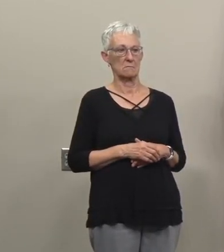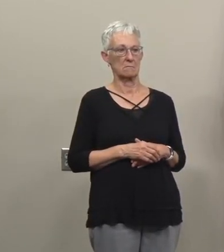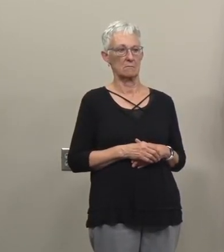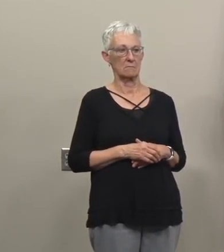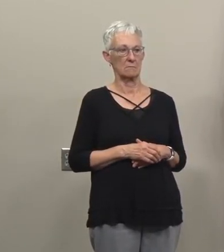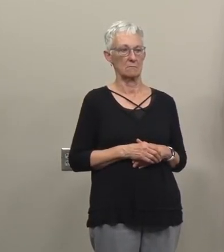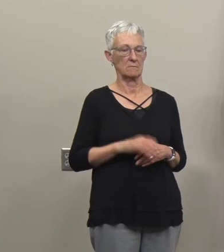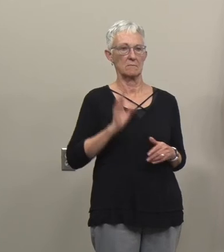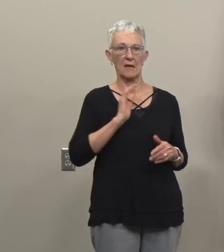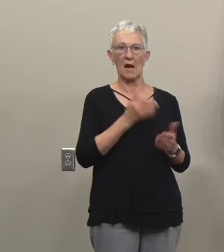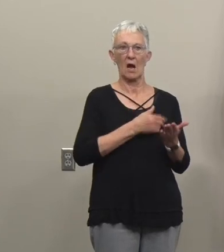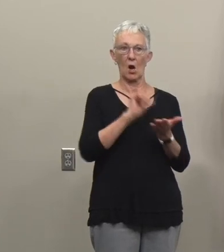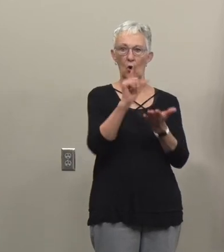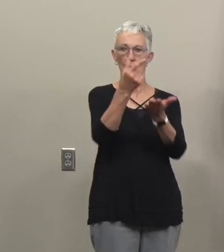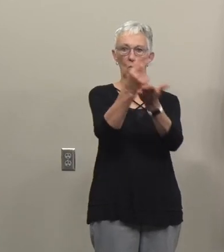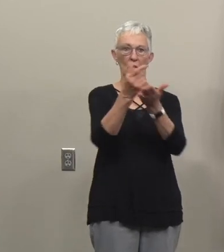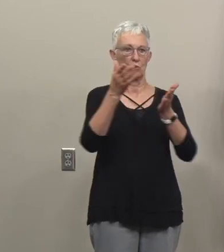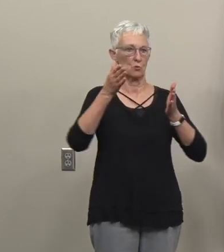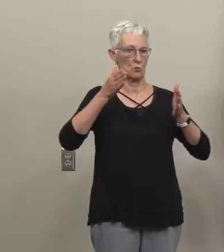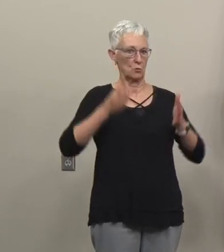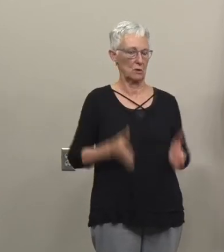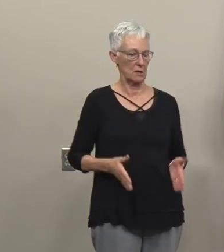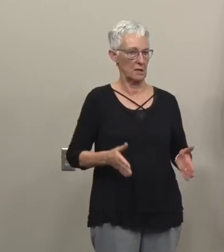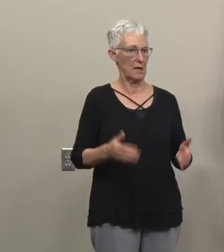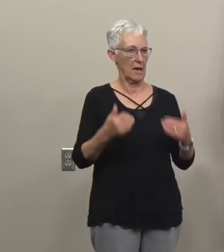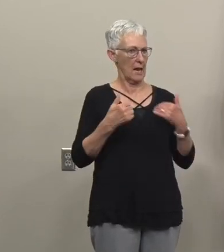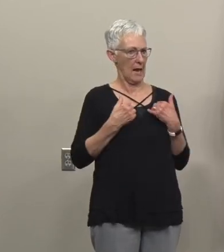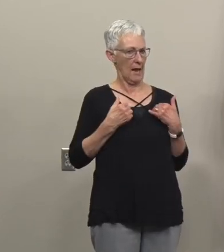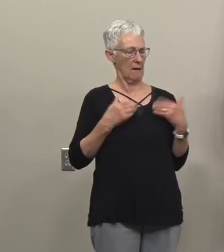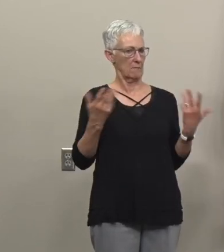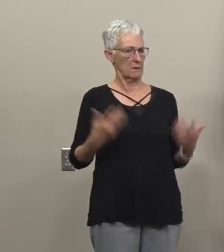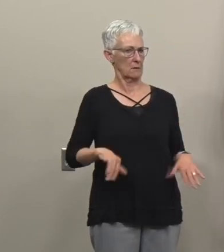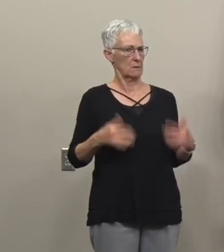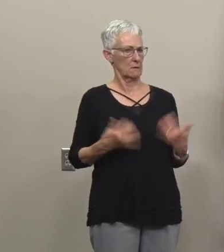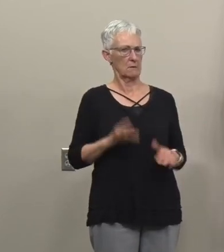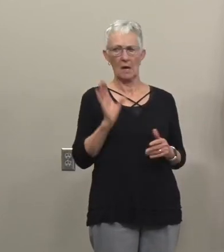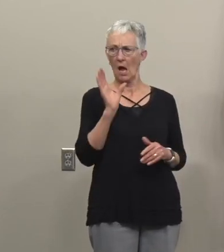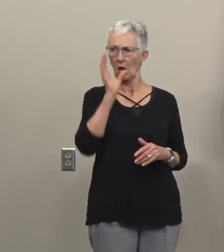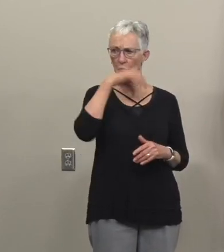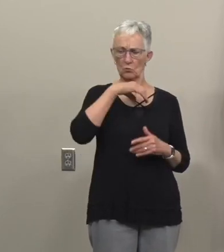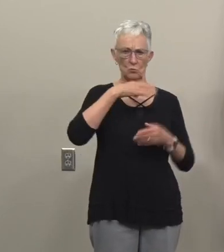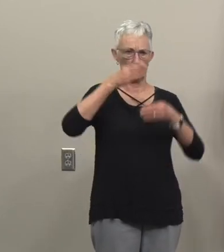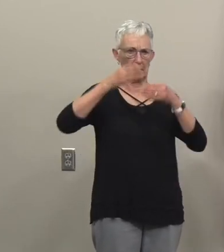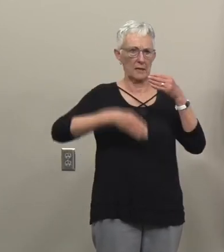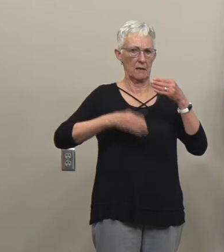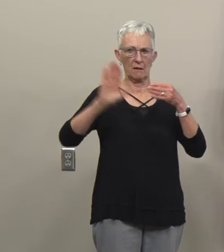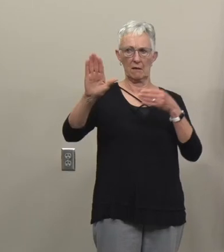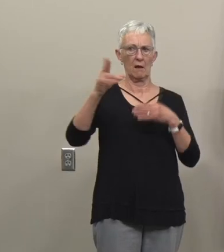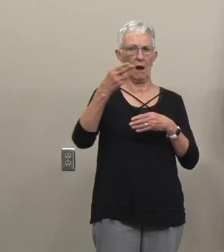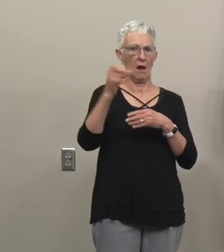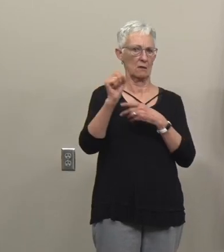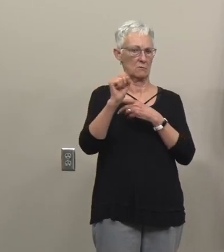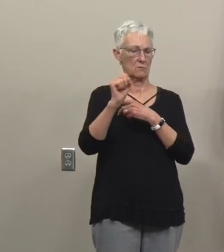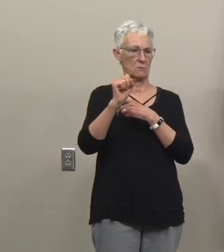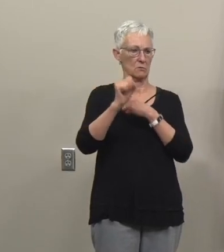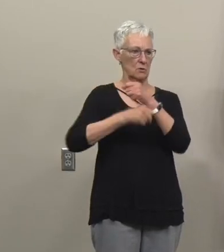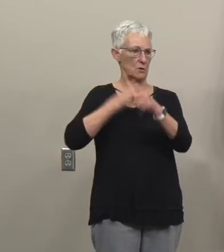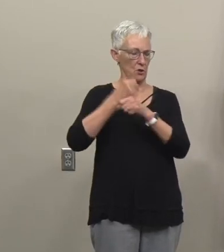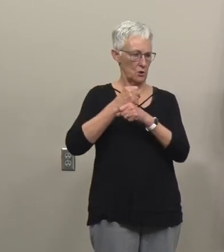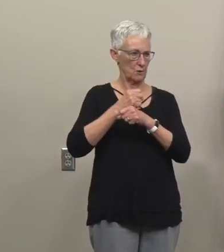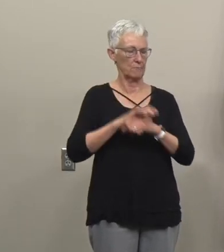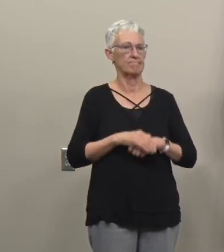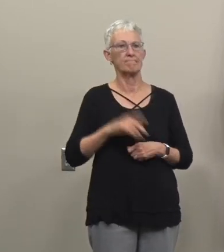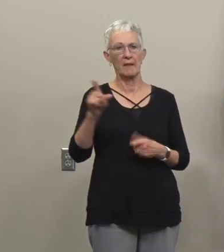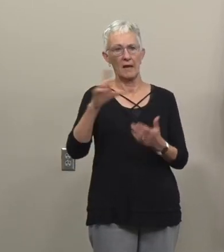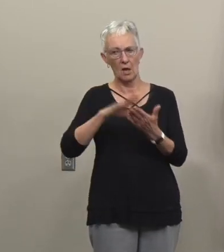Whereas our graduates have coped with an unusual end to their high school career, they have learned important lessons that are not